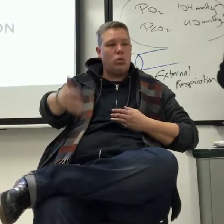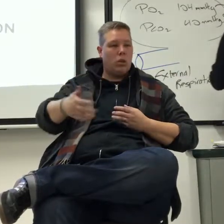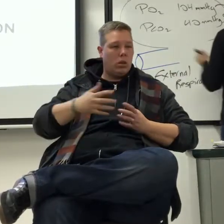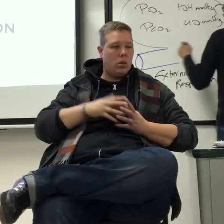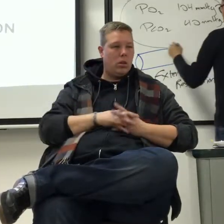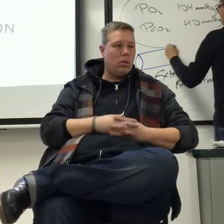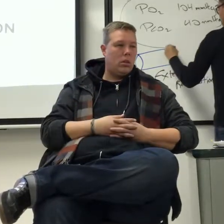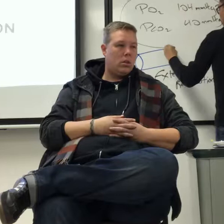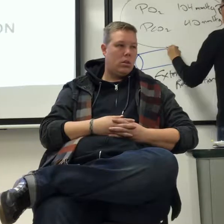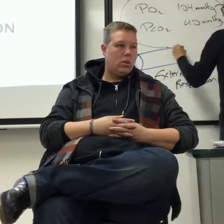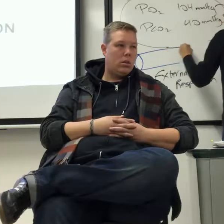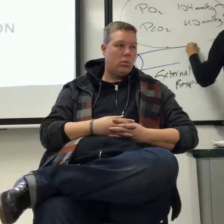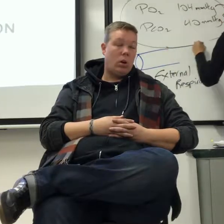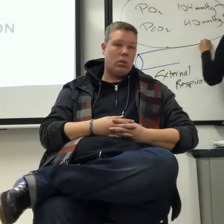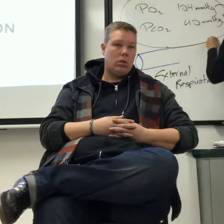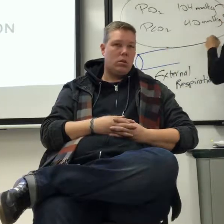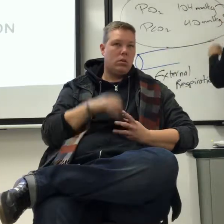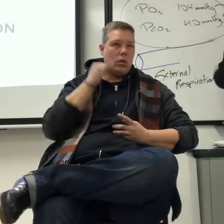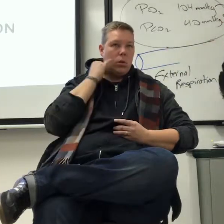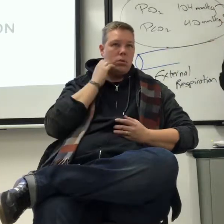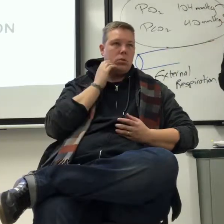really quick.